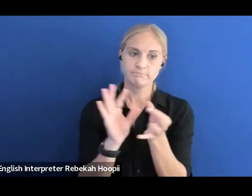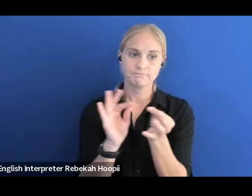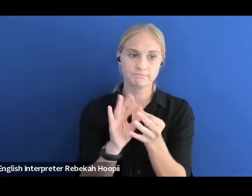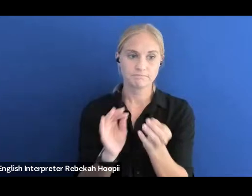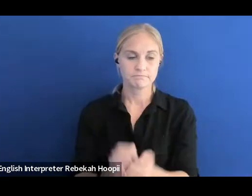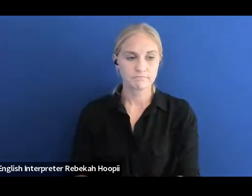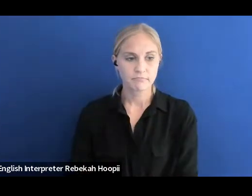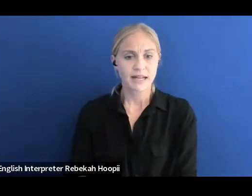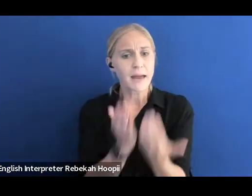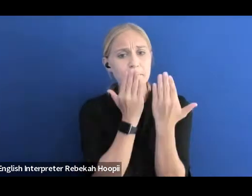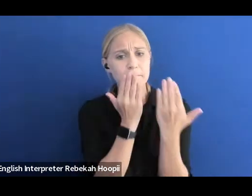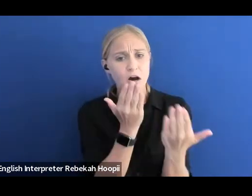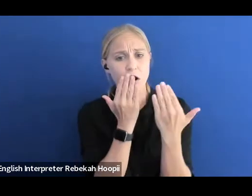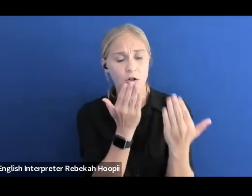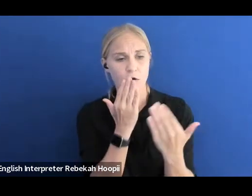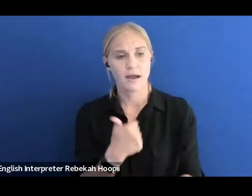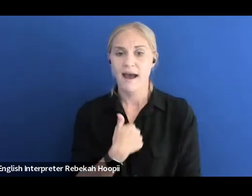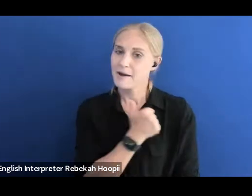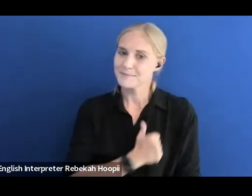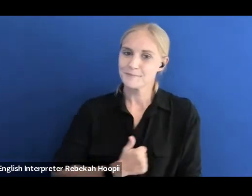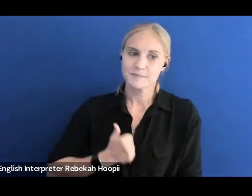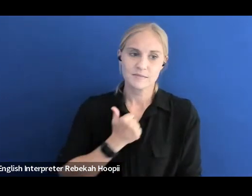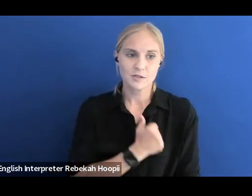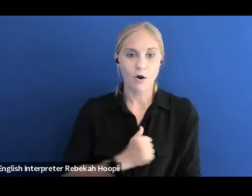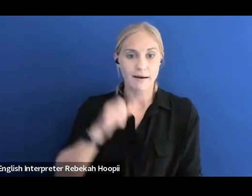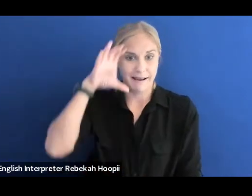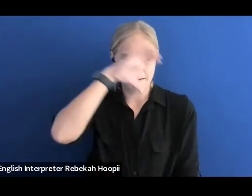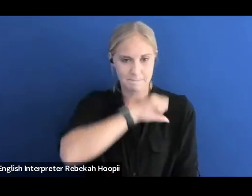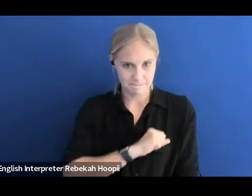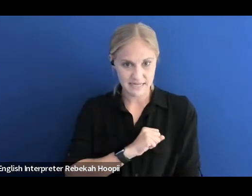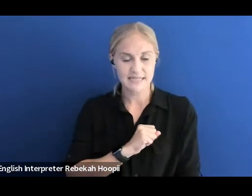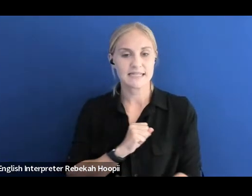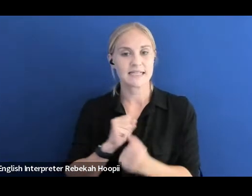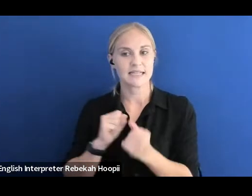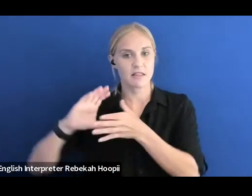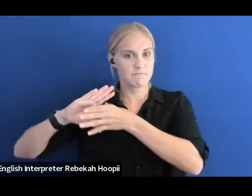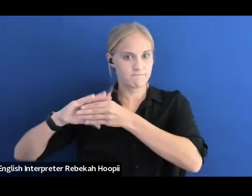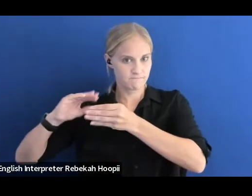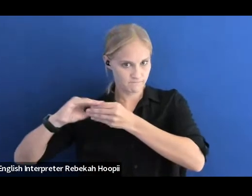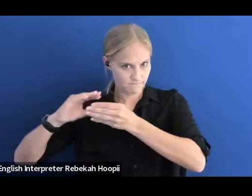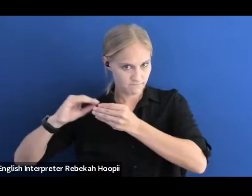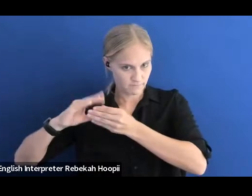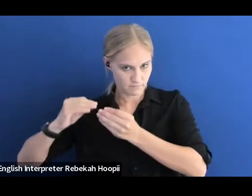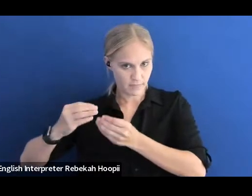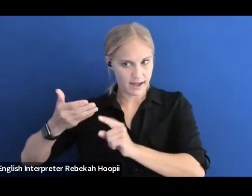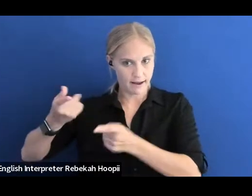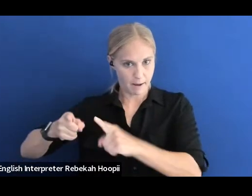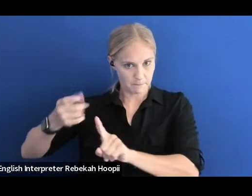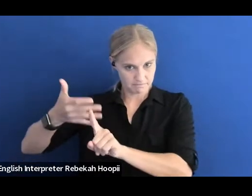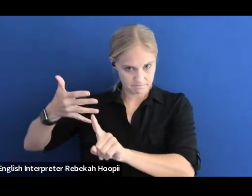And mahalo, and I'm sorry I missed all the testimonies provided earlier in comments.